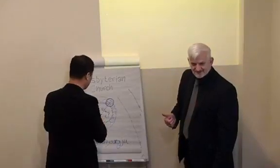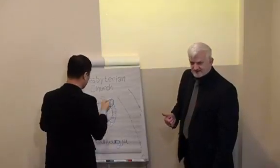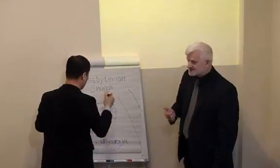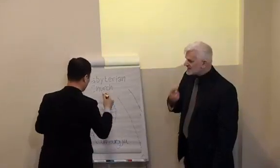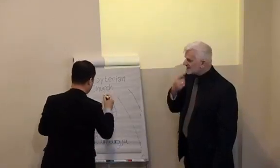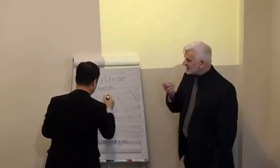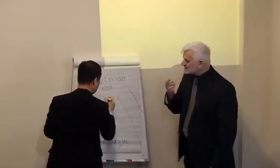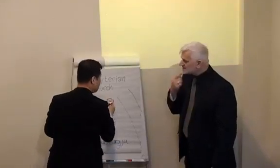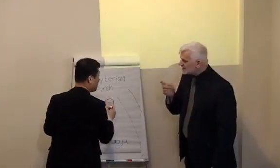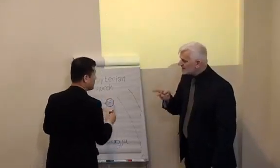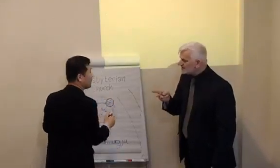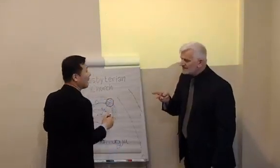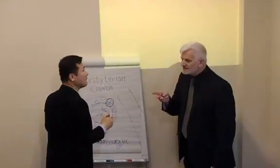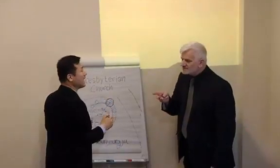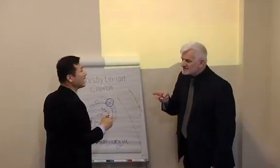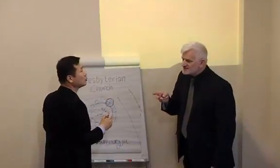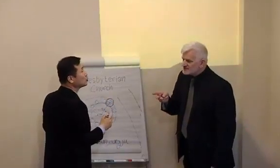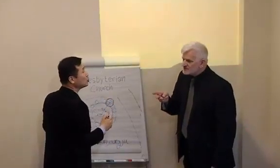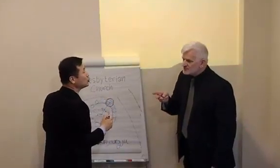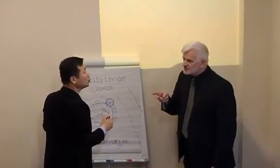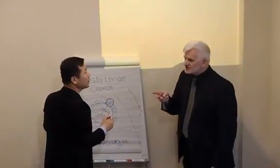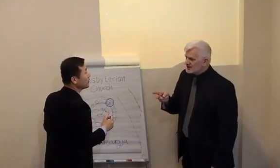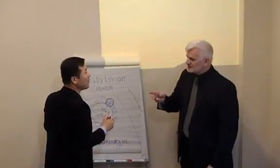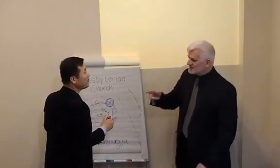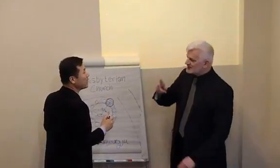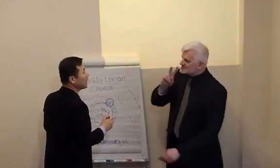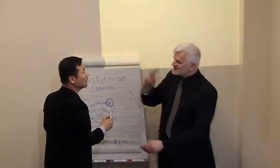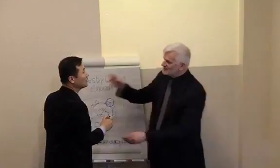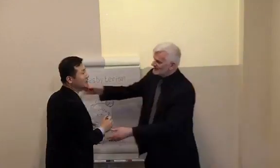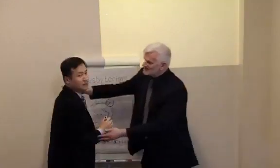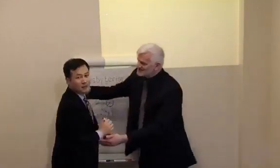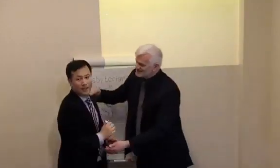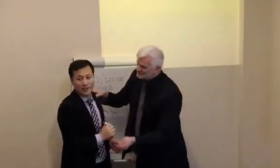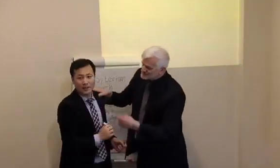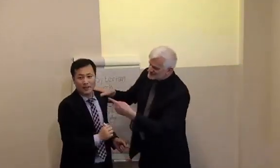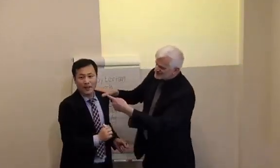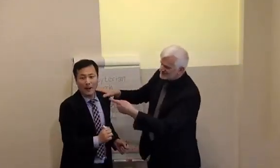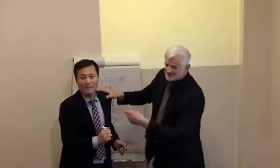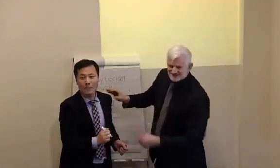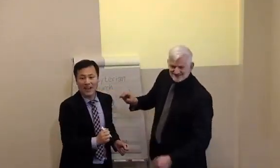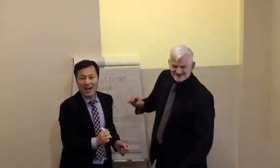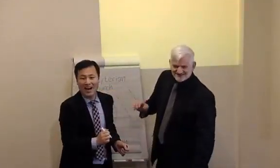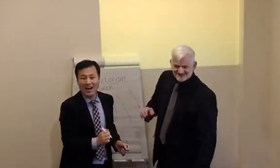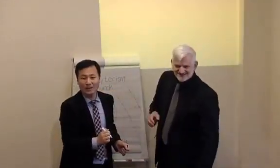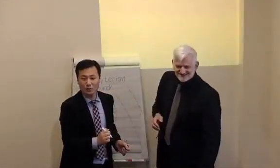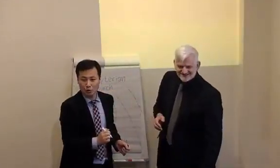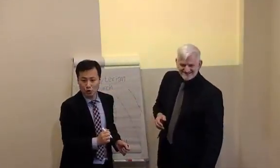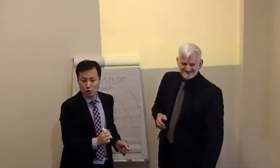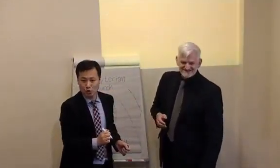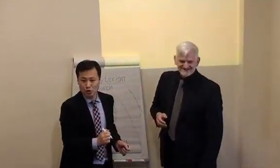So Say it again. Say it again. Namyangju. Let me see Namyangju. it. Let me see it. Namyang.